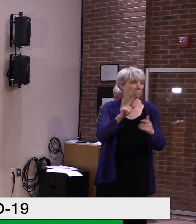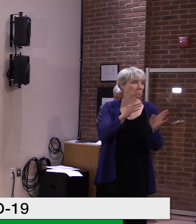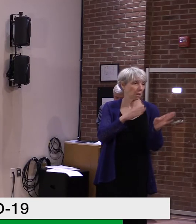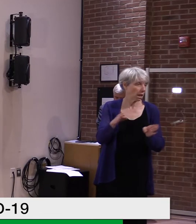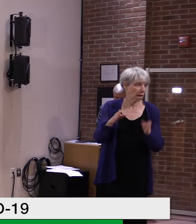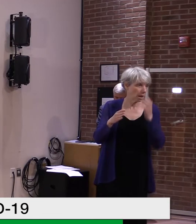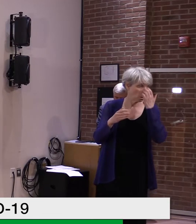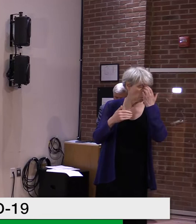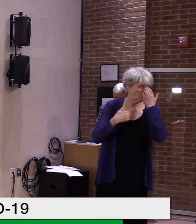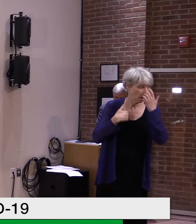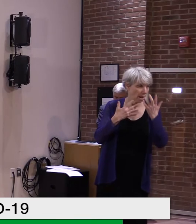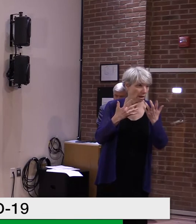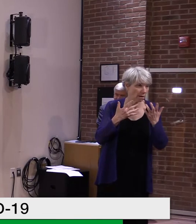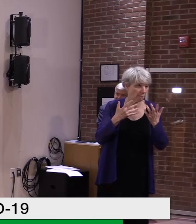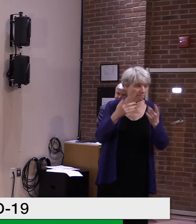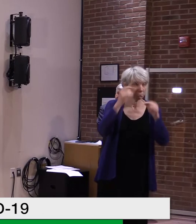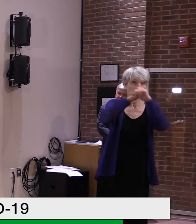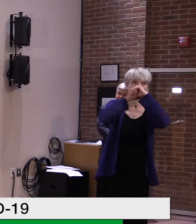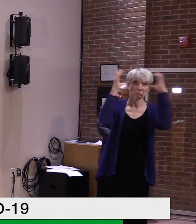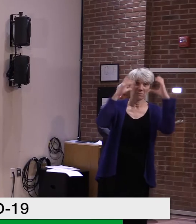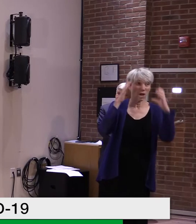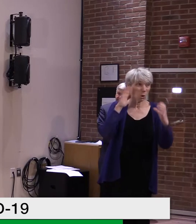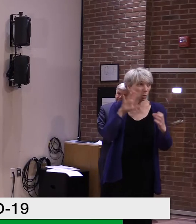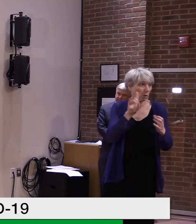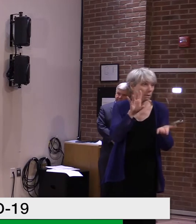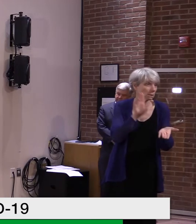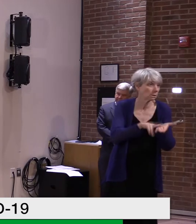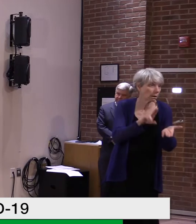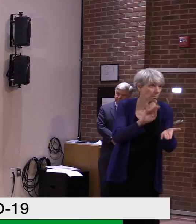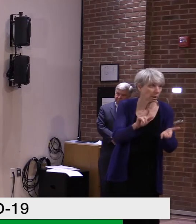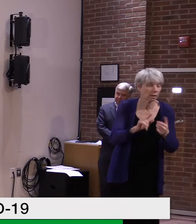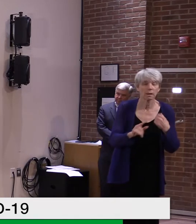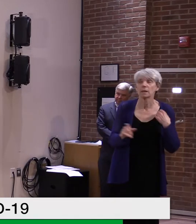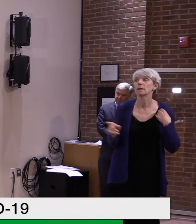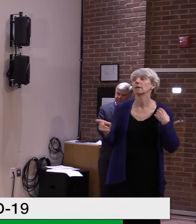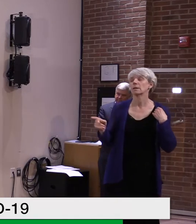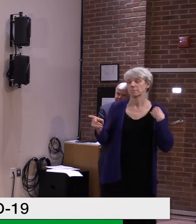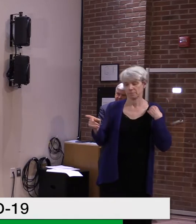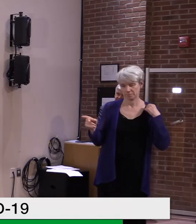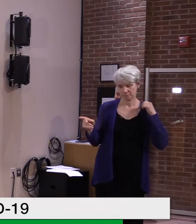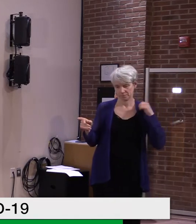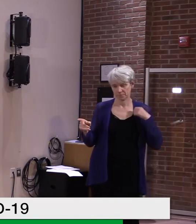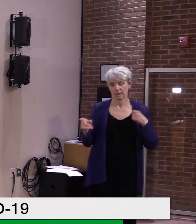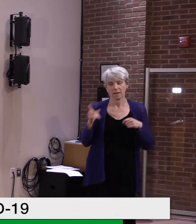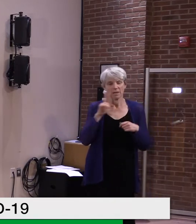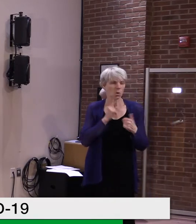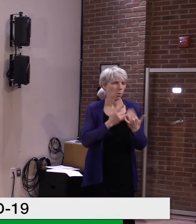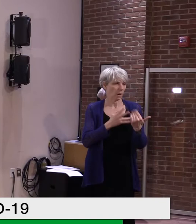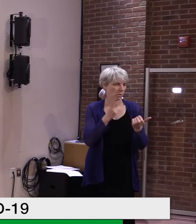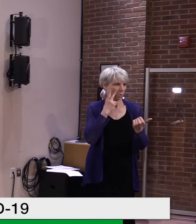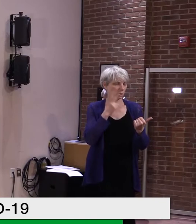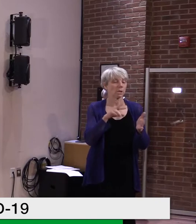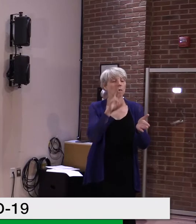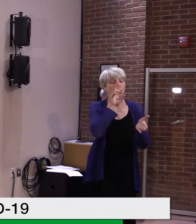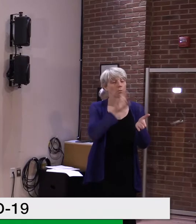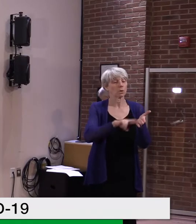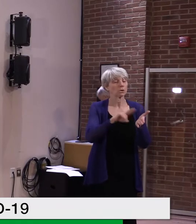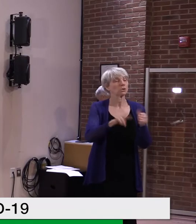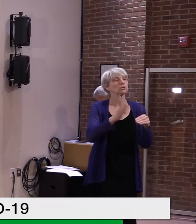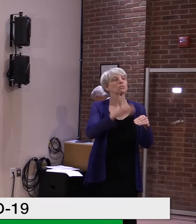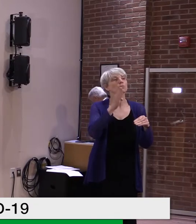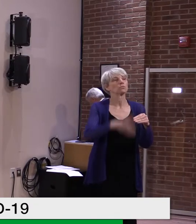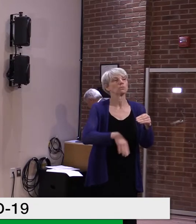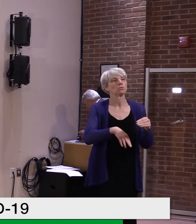them, since you did sign the bill? Yeah, I think we'll have to wait for the results of the study to see what